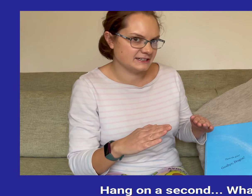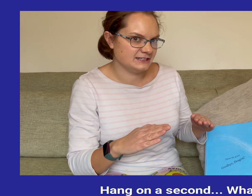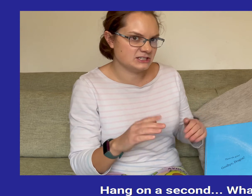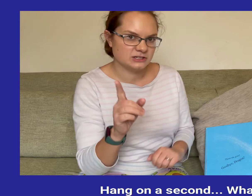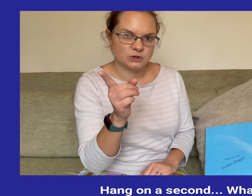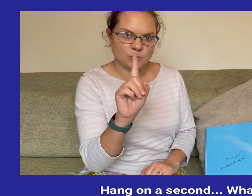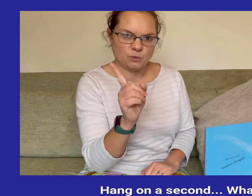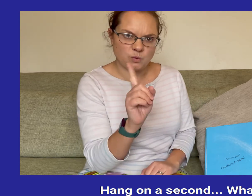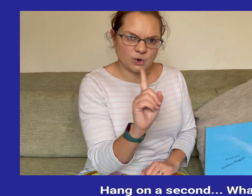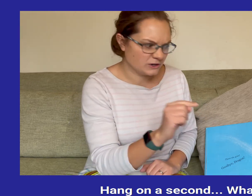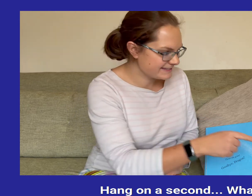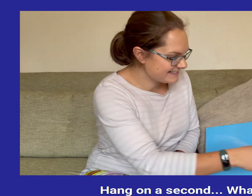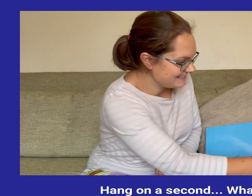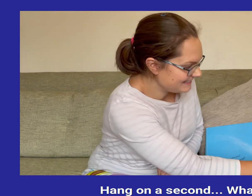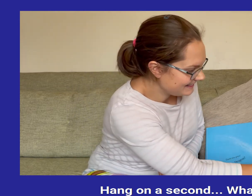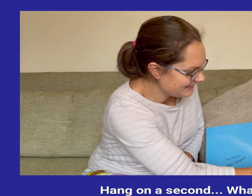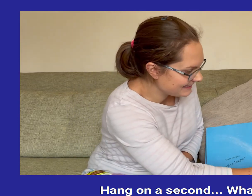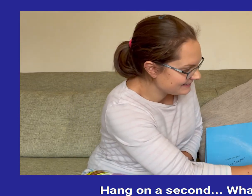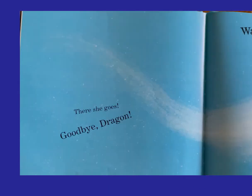second. What's that?